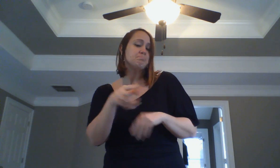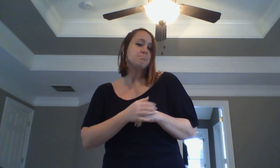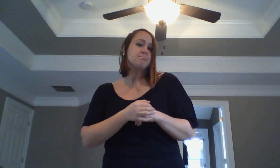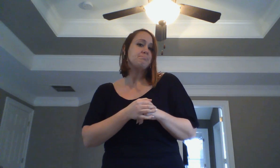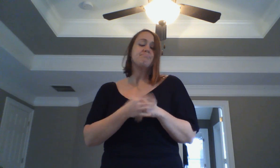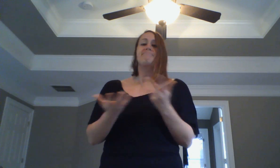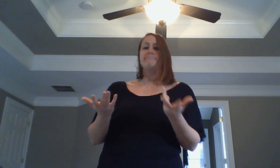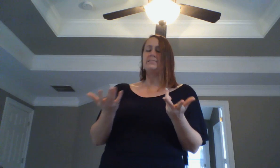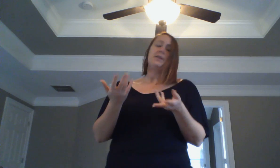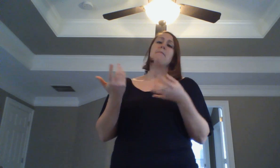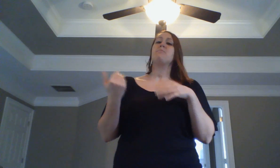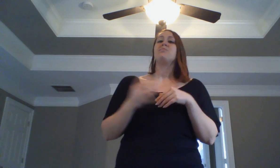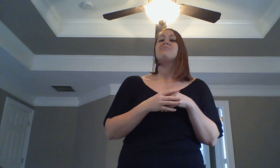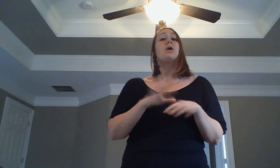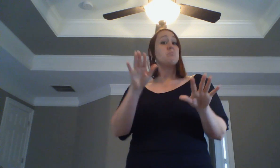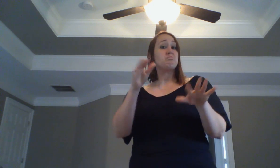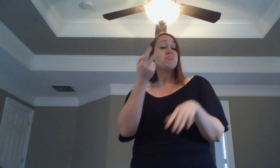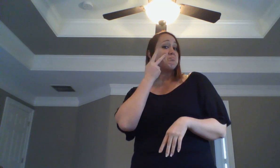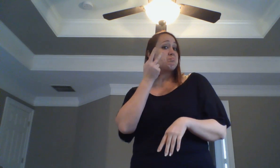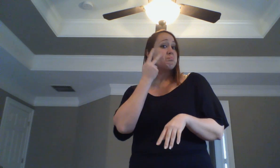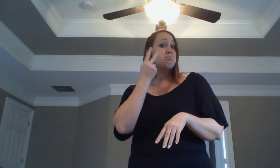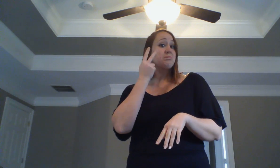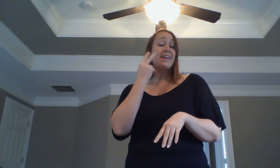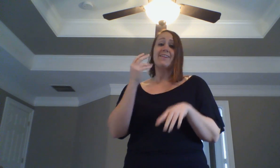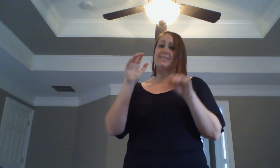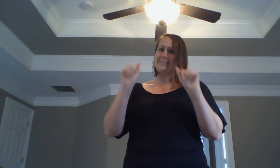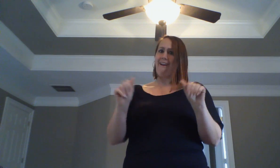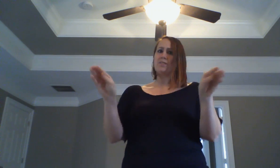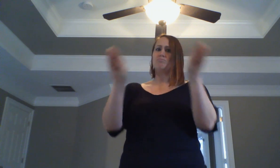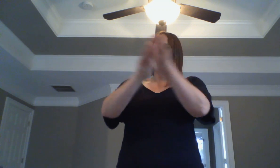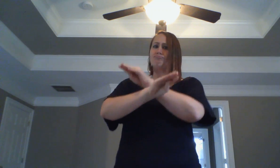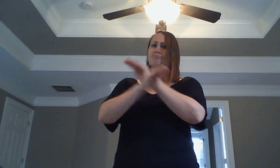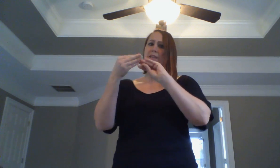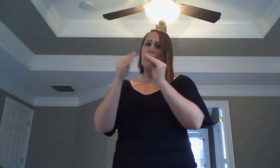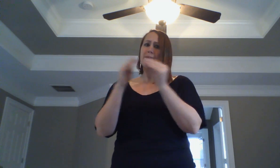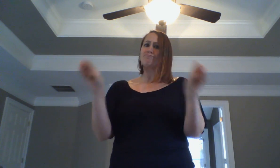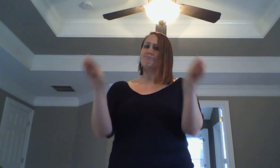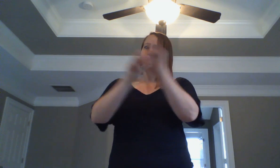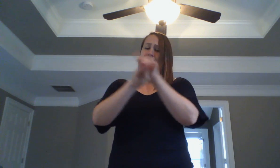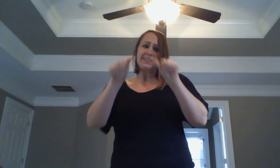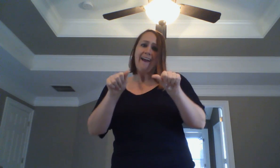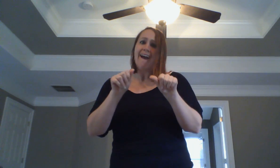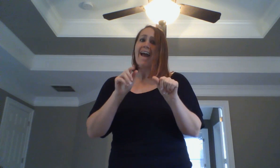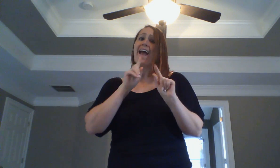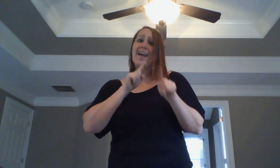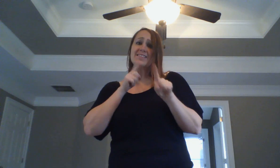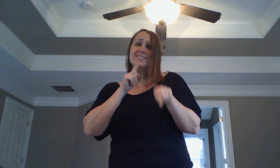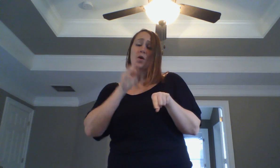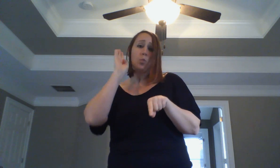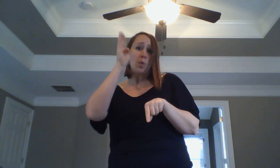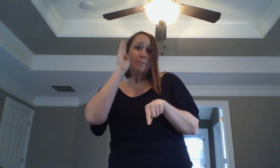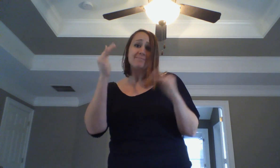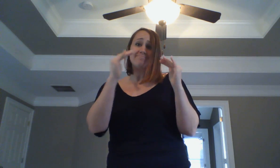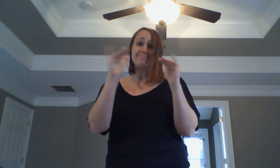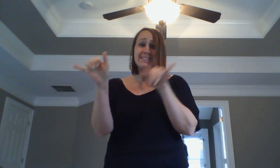Well, we're not going to see that. Can you switch the two numbers and get the same answer? Well, let's try that. I'm going to try it a different color so we don't get all confused. So let's